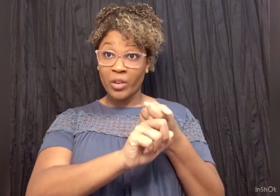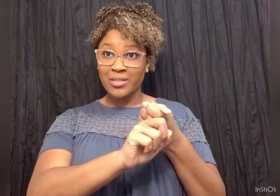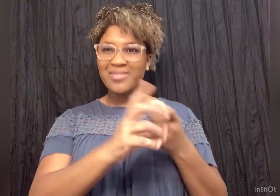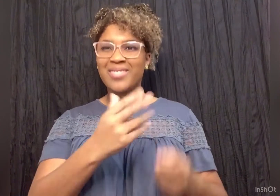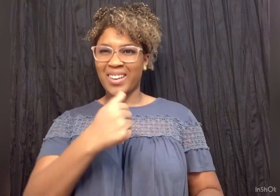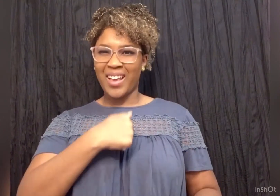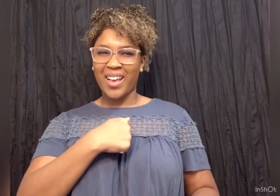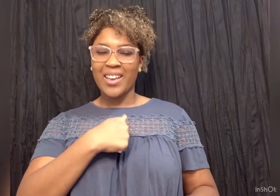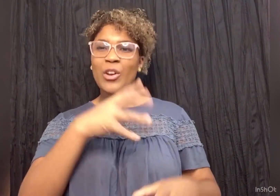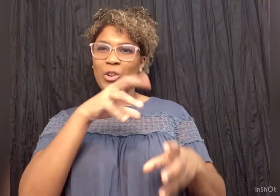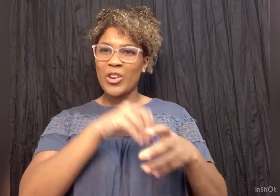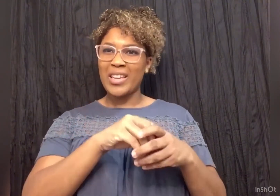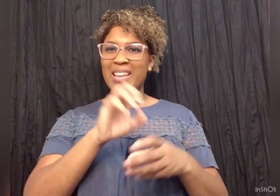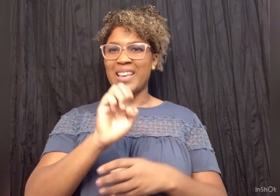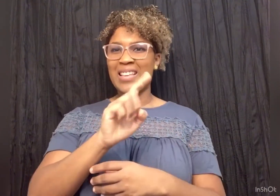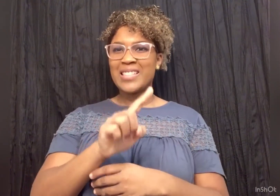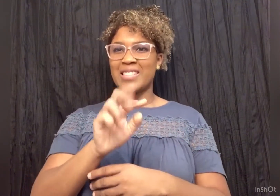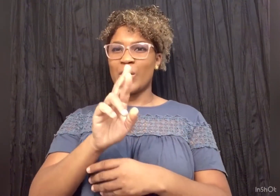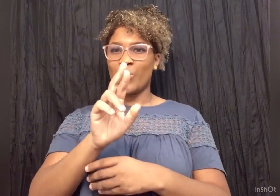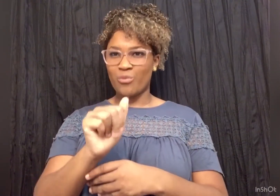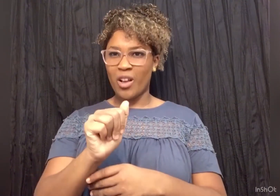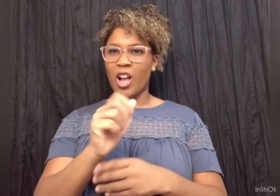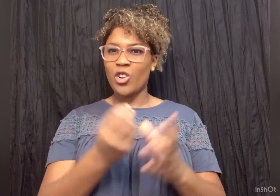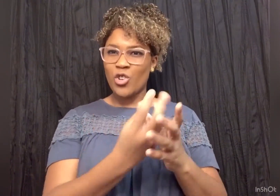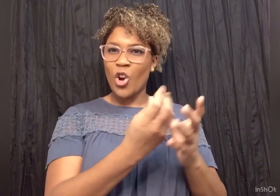Malik's garden studying a Talmudic treatise.